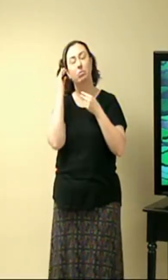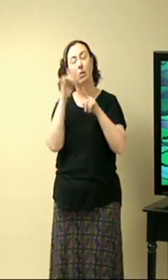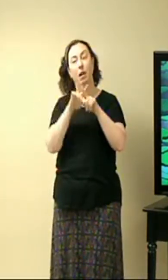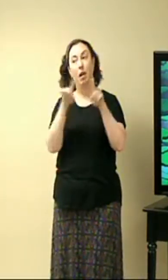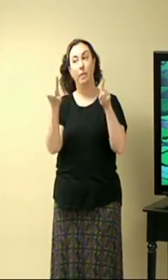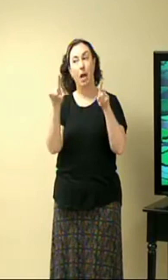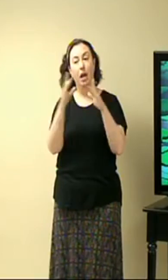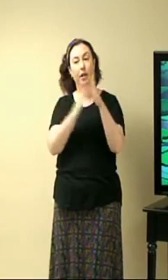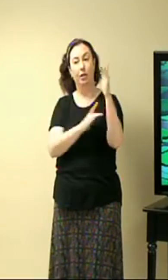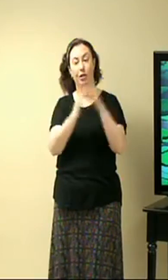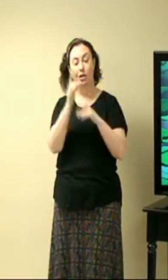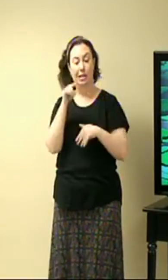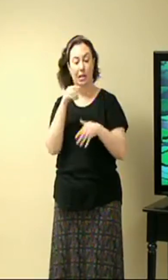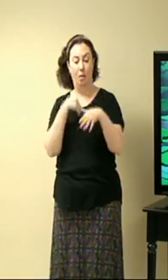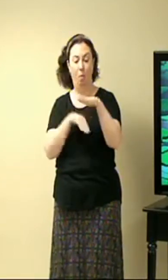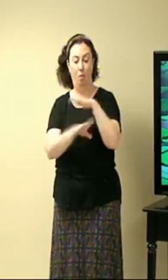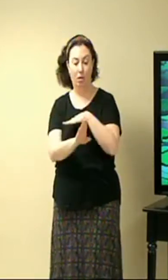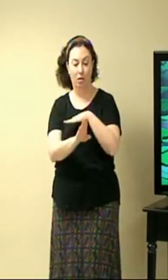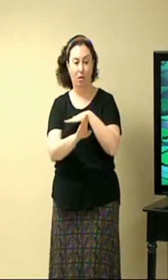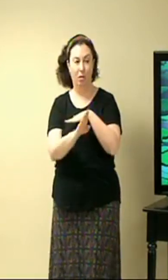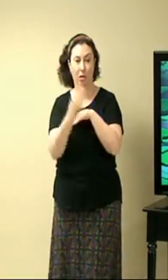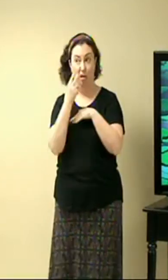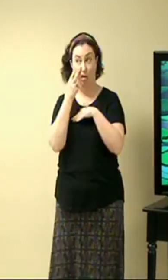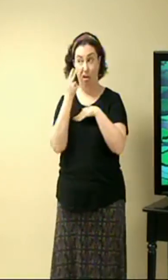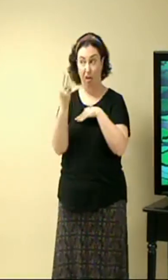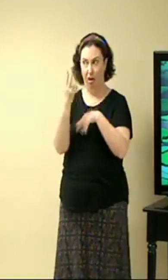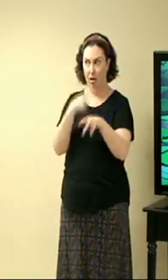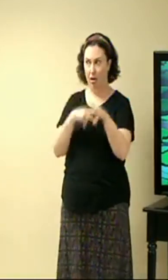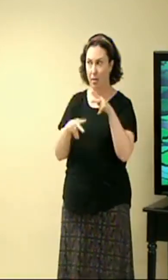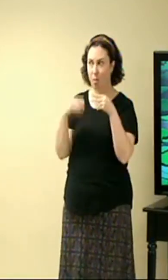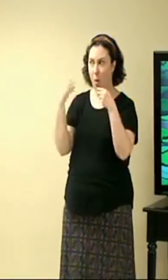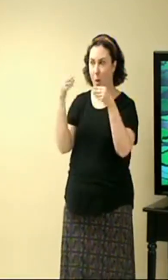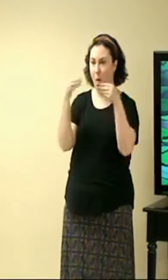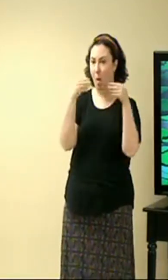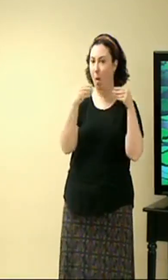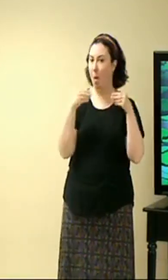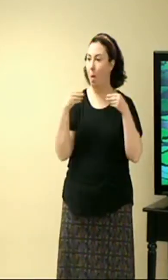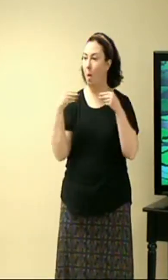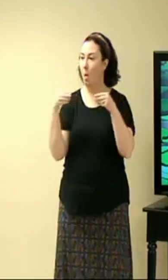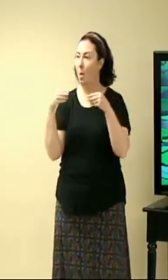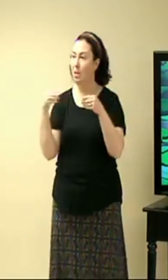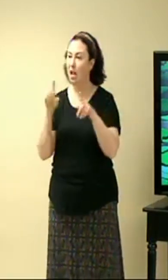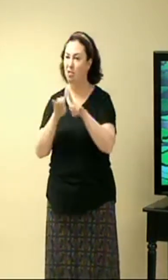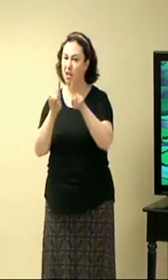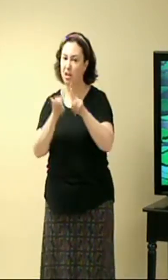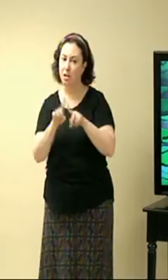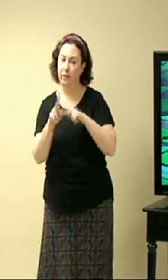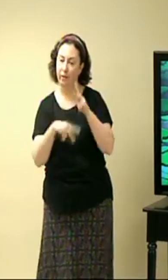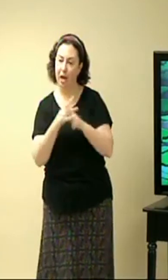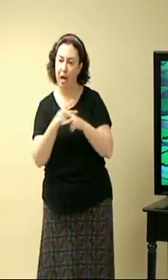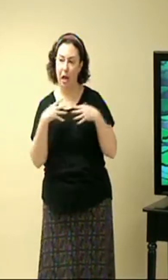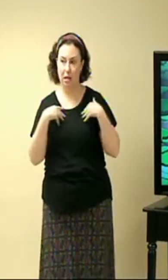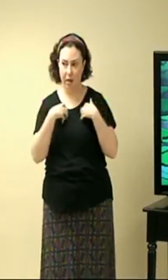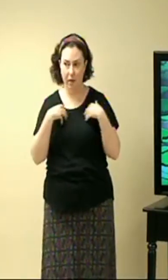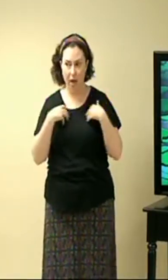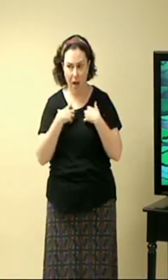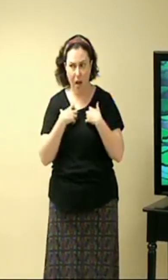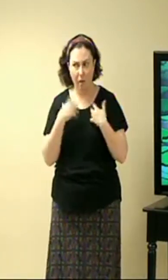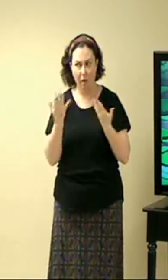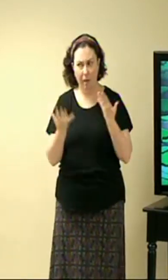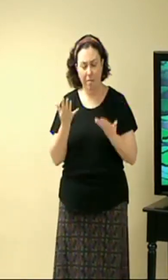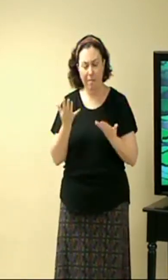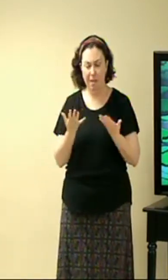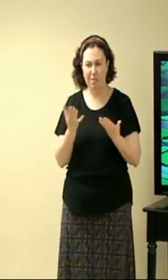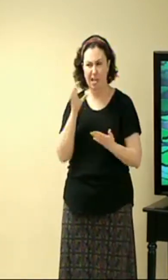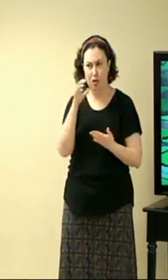the temple, he sees people selling animals, which may seem strange at first, but you have to remember, as you would celebrate the Passover, one of the first